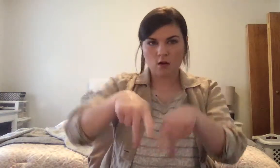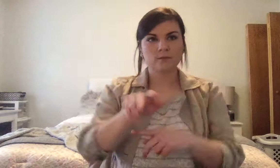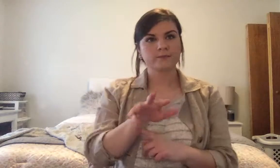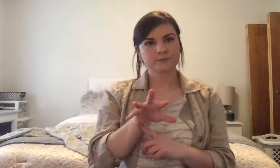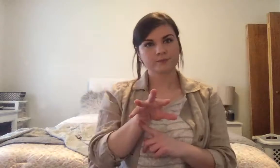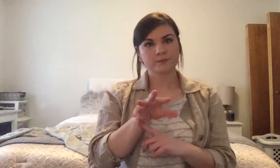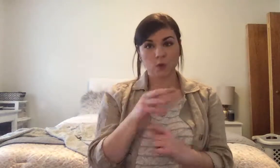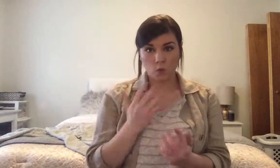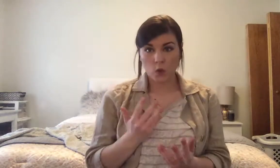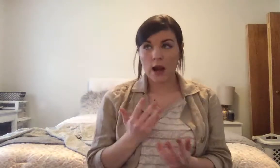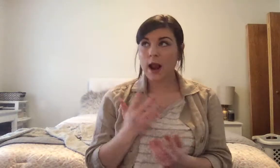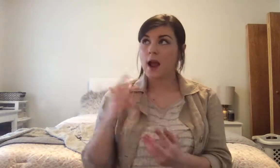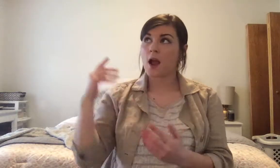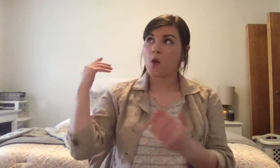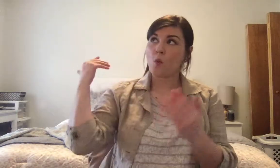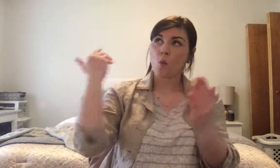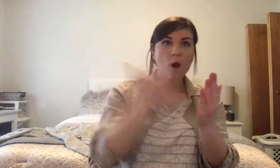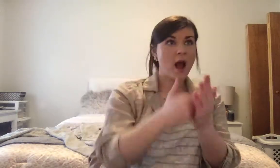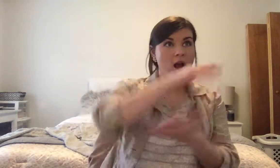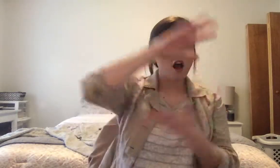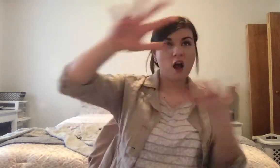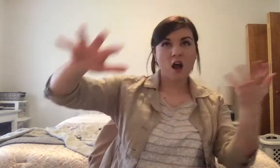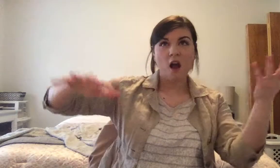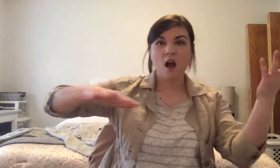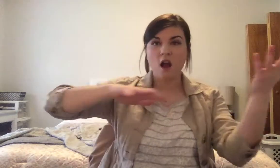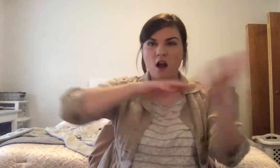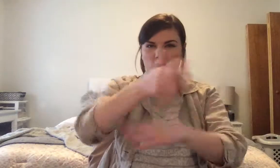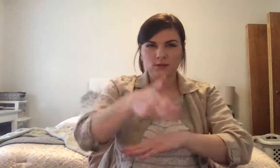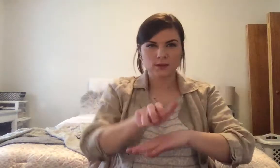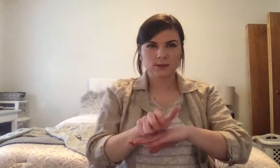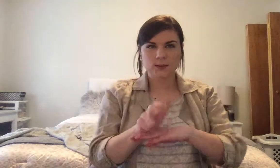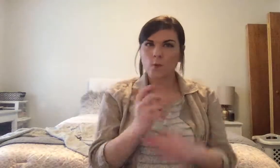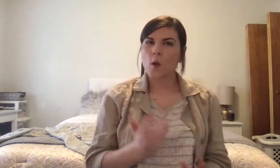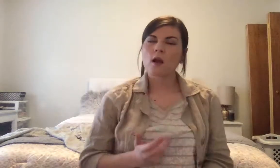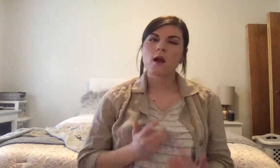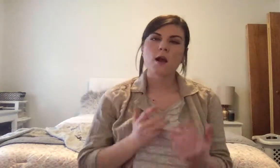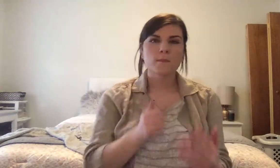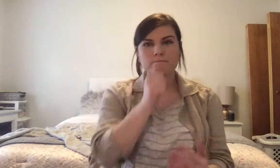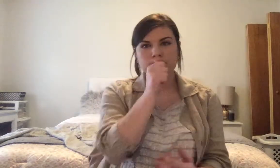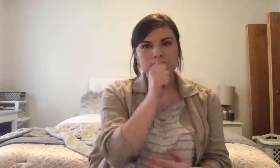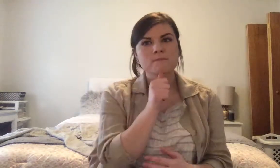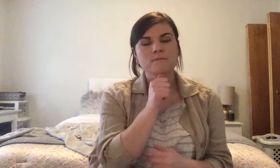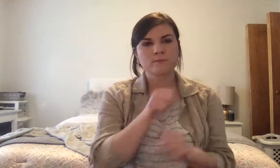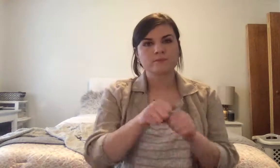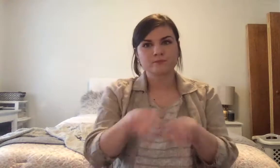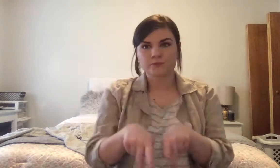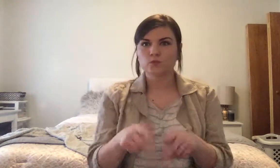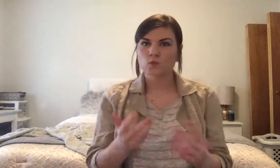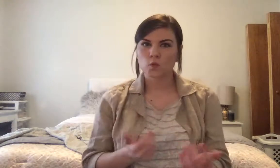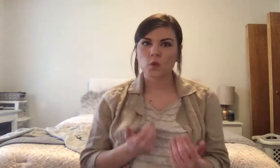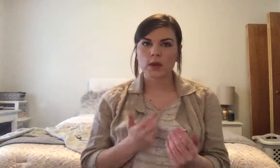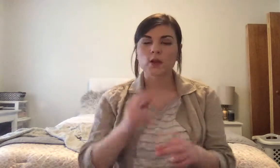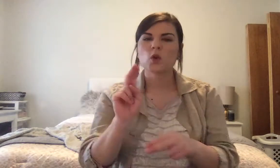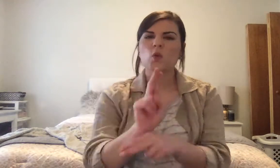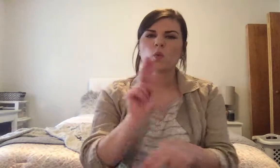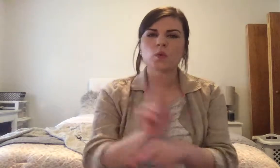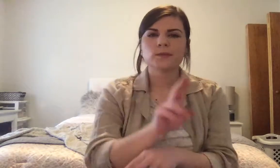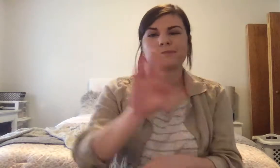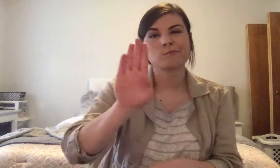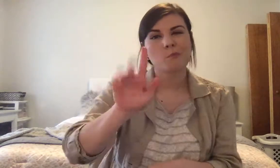these storms to roll in. And as he's sitting there with the camera on the tripod, he would use the bulb setting. And for those of you who don't